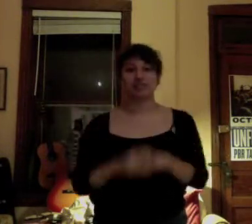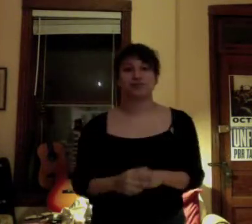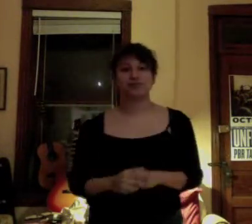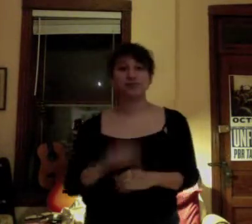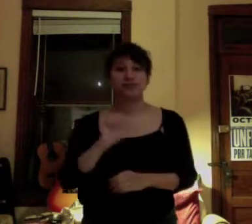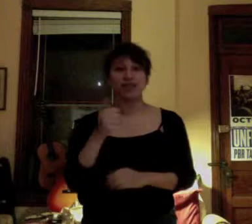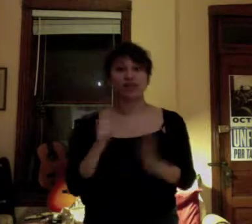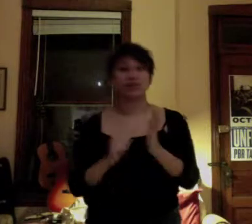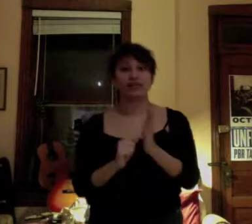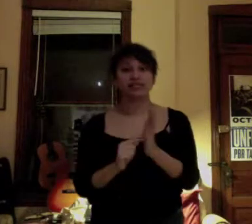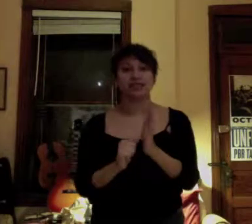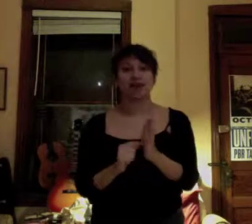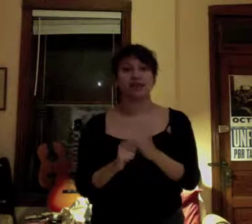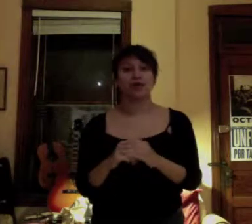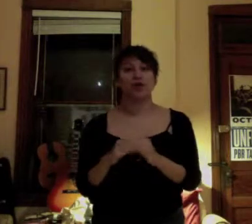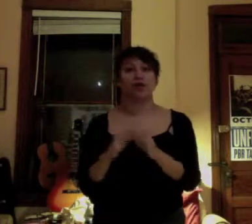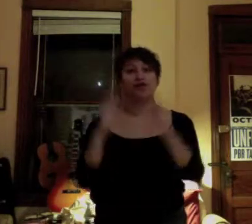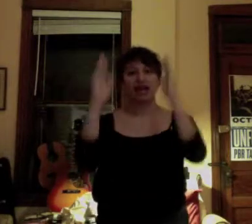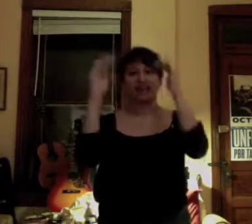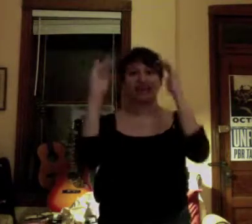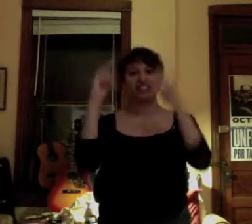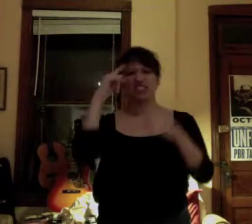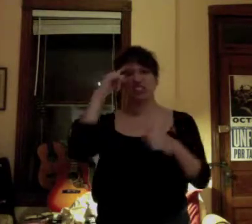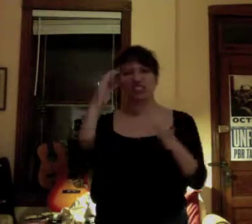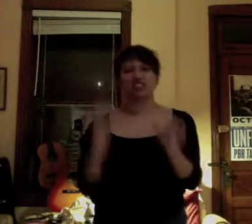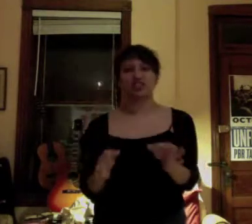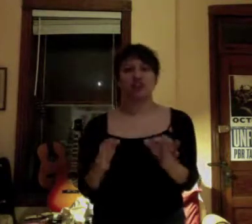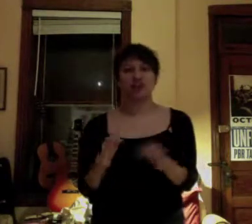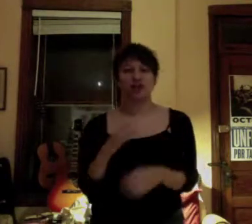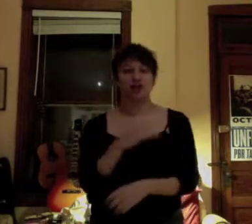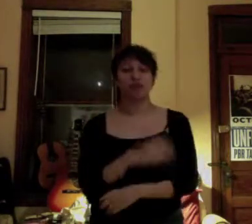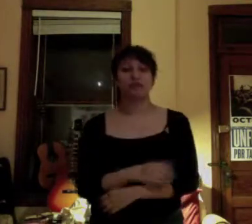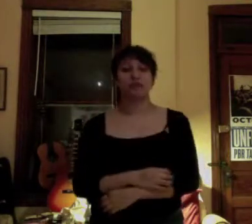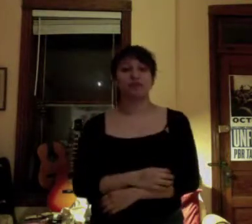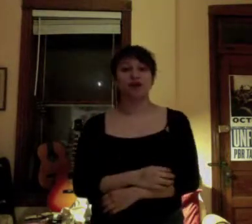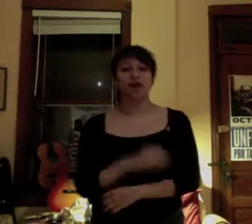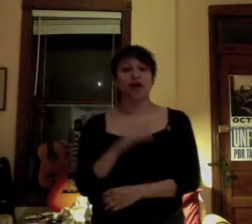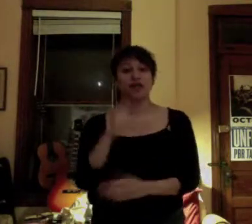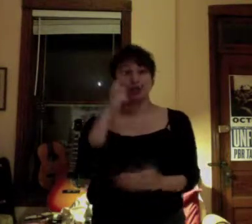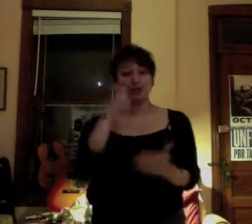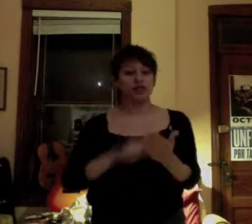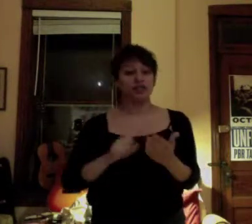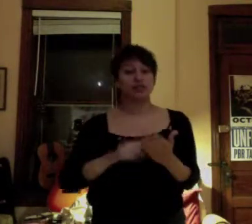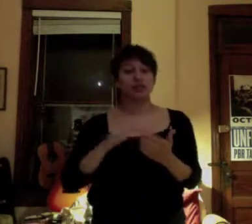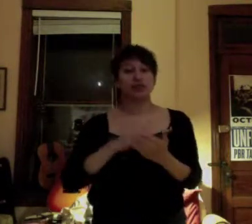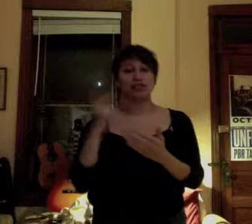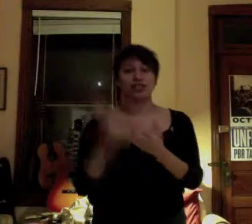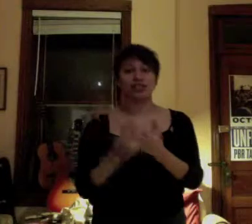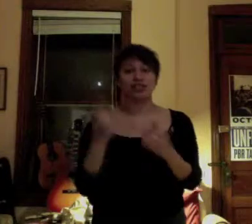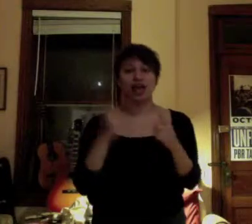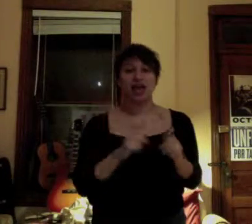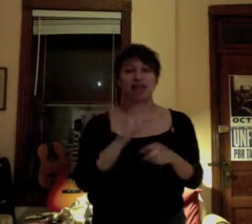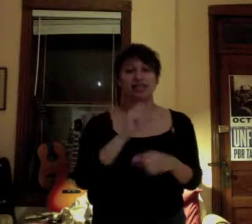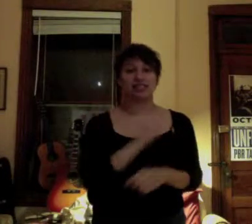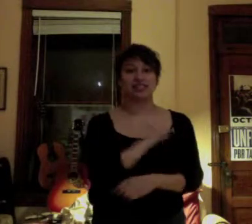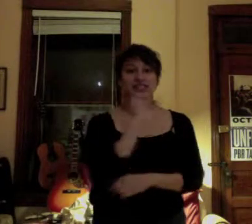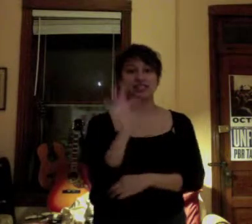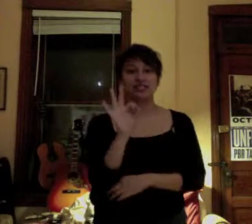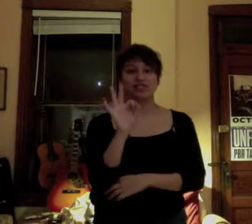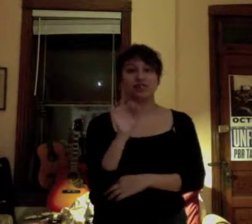Francisco. 3 teachers had been brought into the principal's office and told, you 3 teachers are the best teachers in